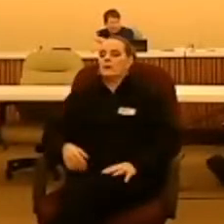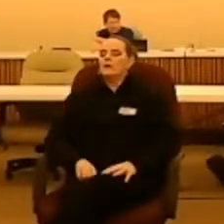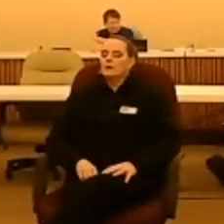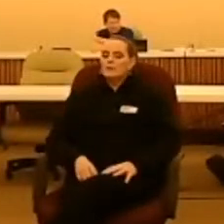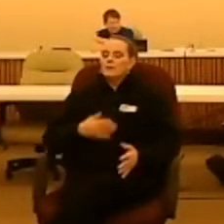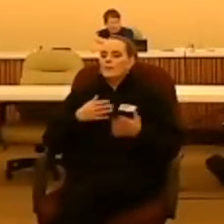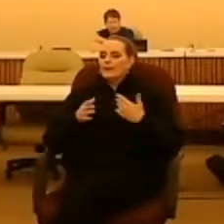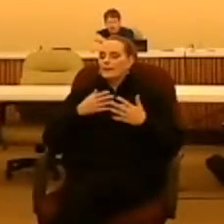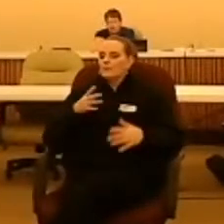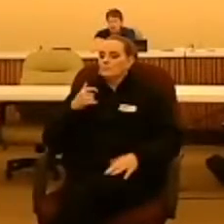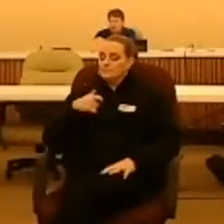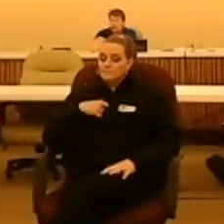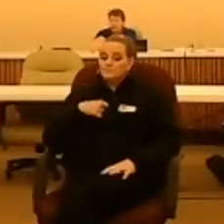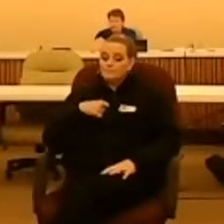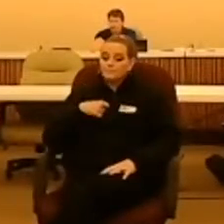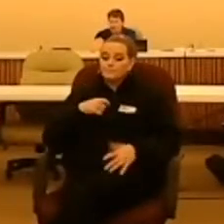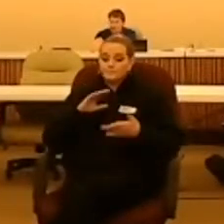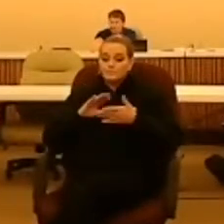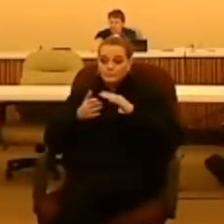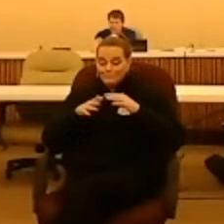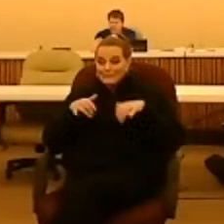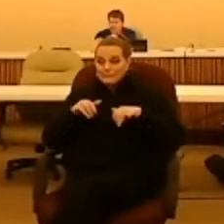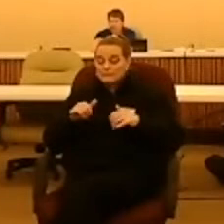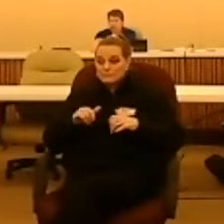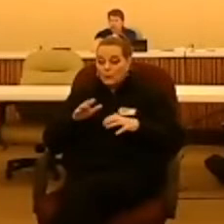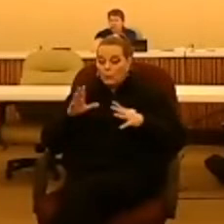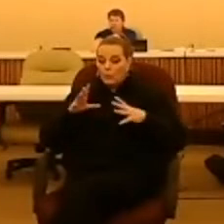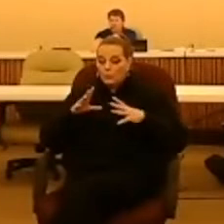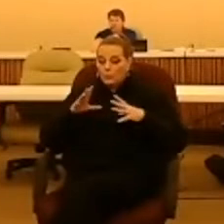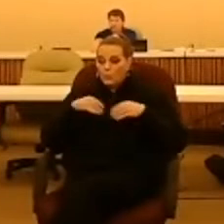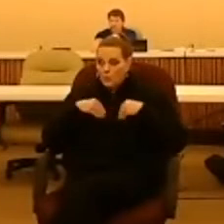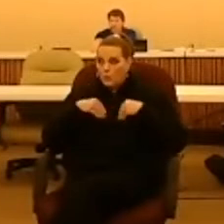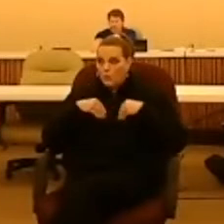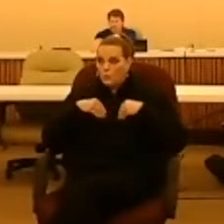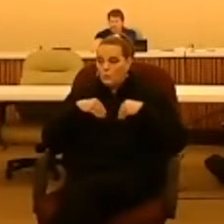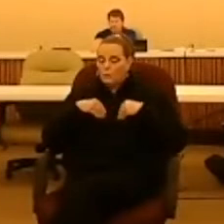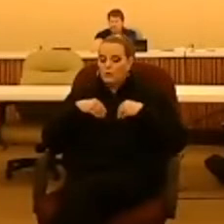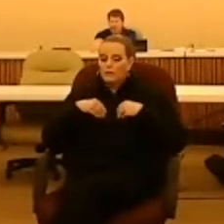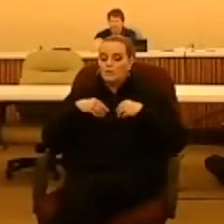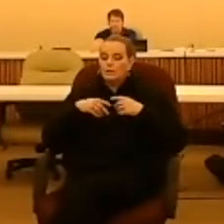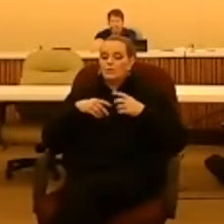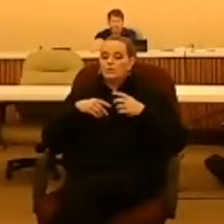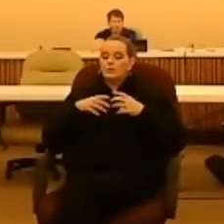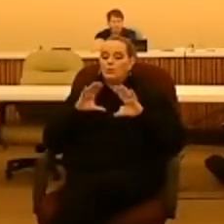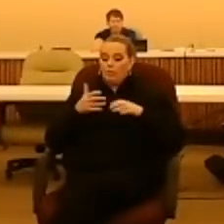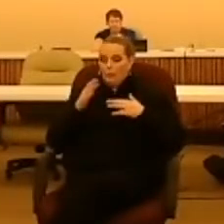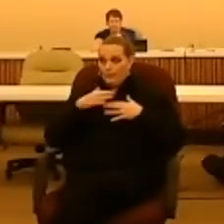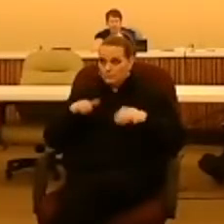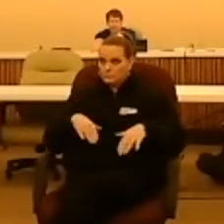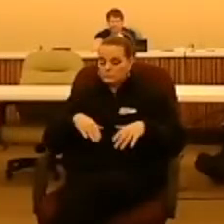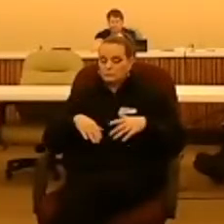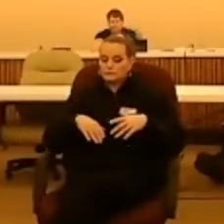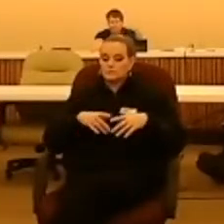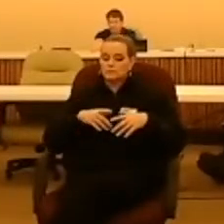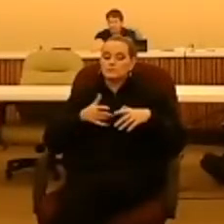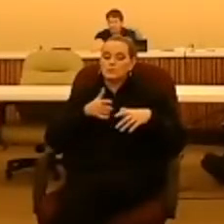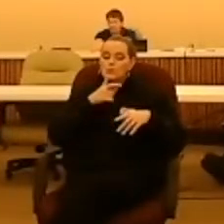as whether the town still owns the golf course, the clubhouse is operated